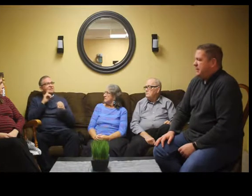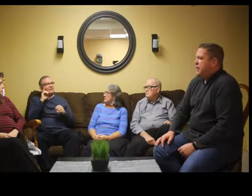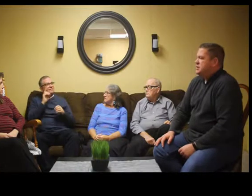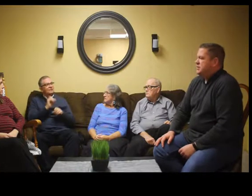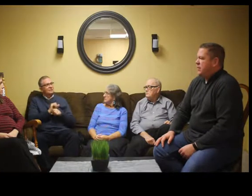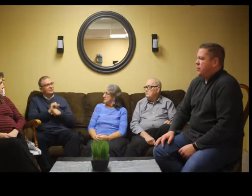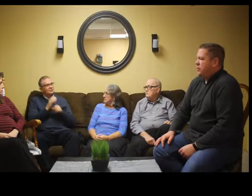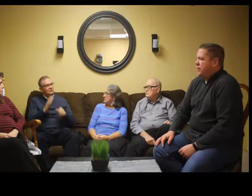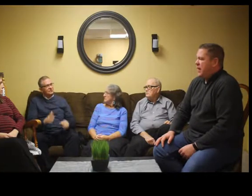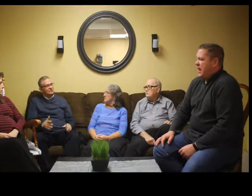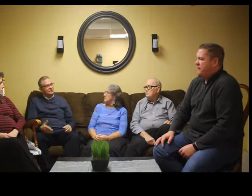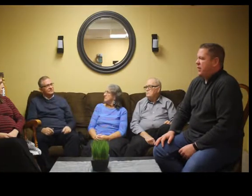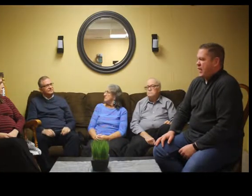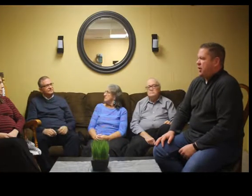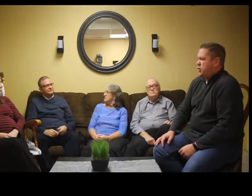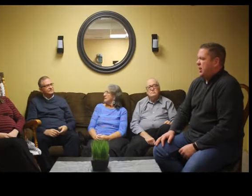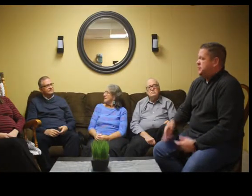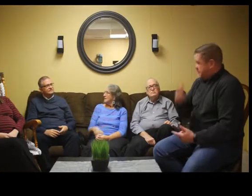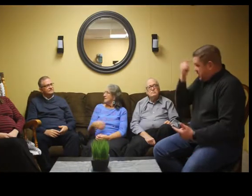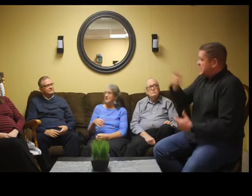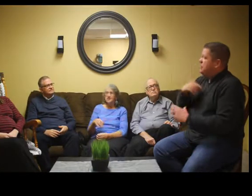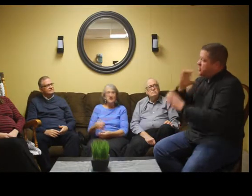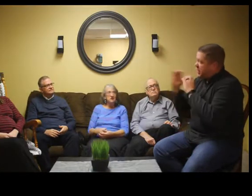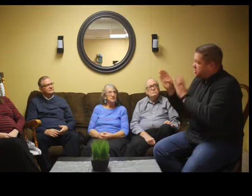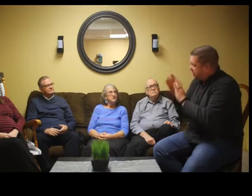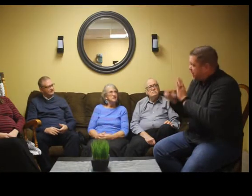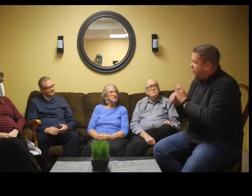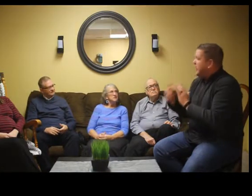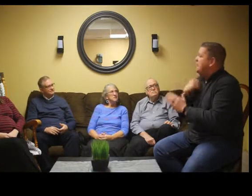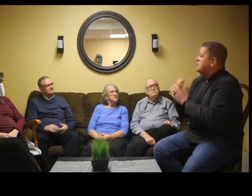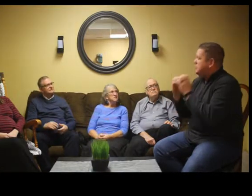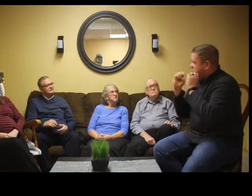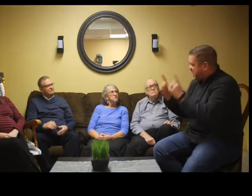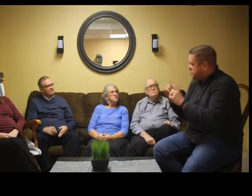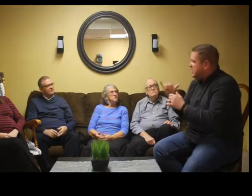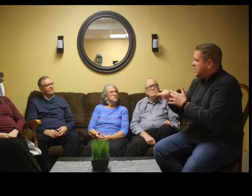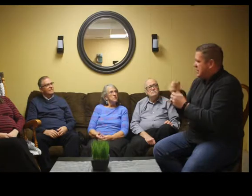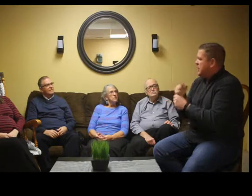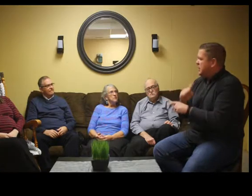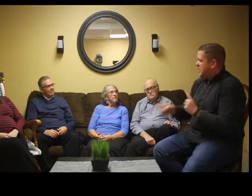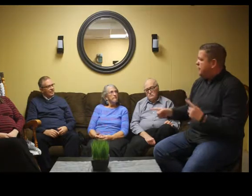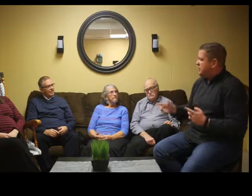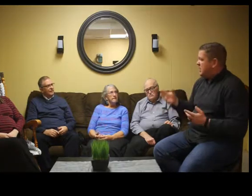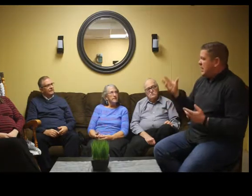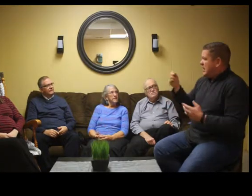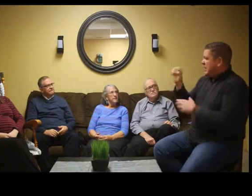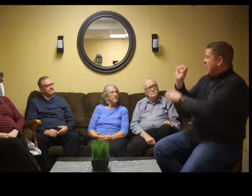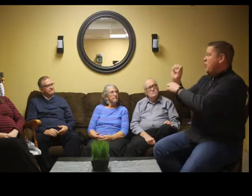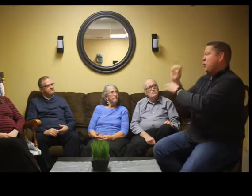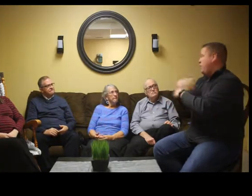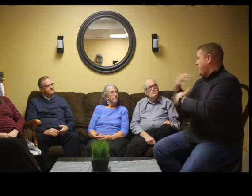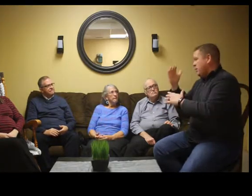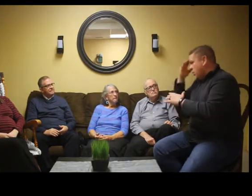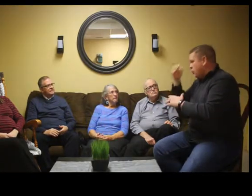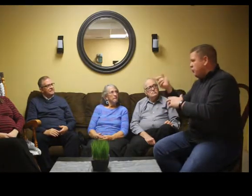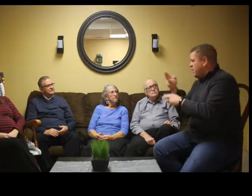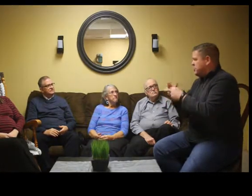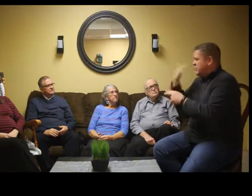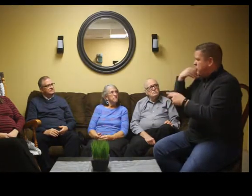because they have that communication. Because they have communication background, they have some education, that made a difference. In Ecuador, we already know, you've mentioned it before,